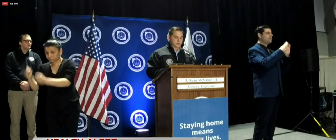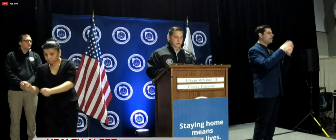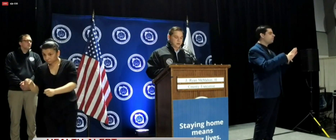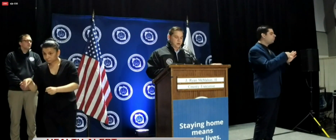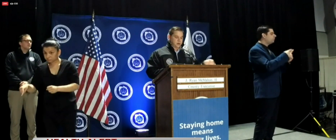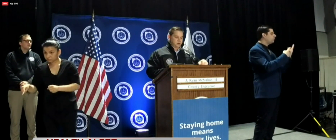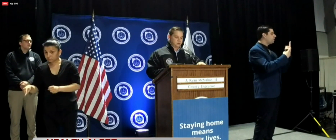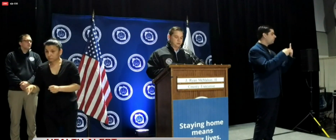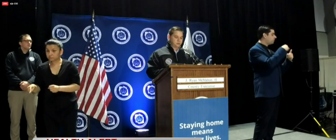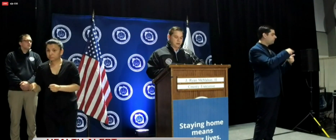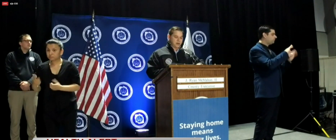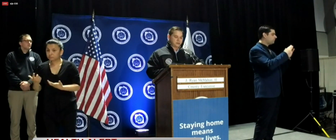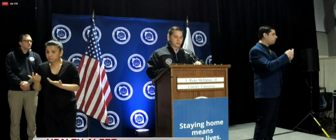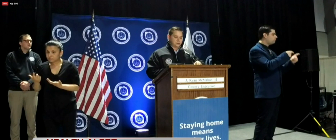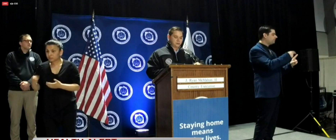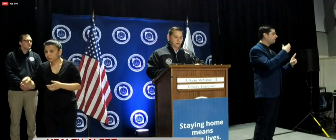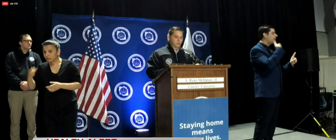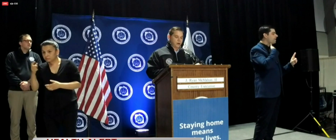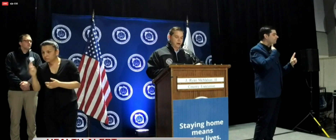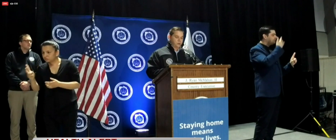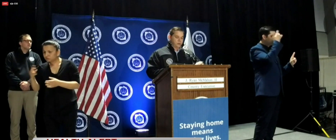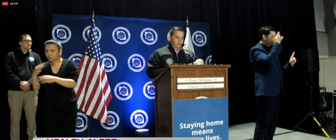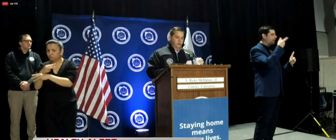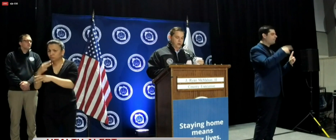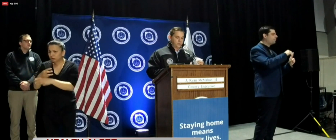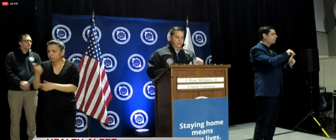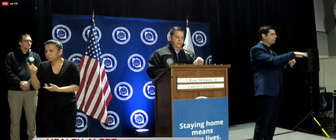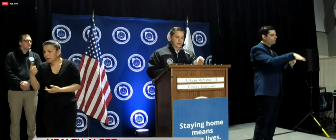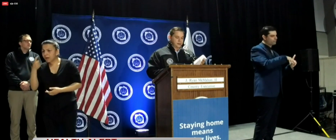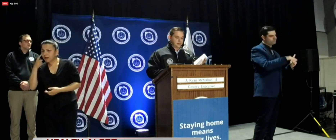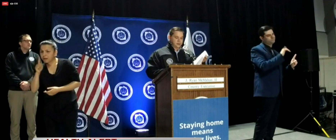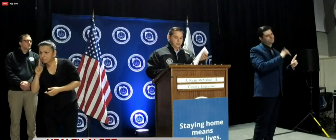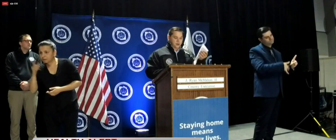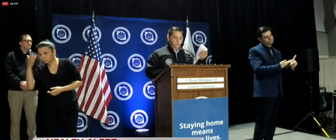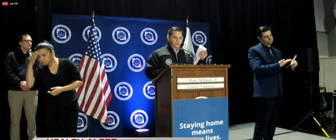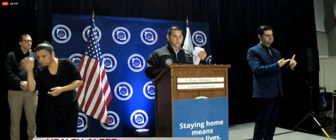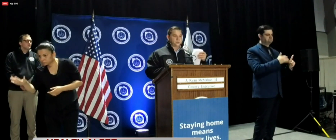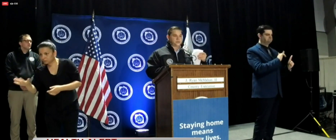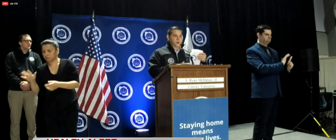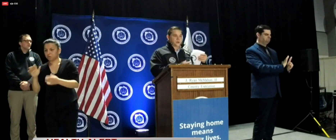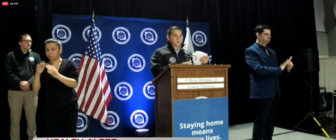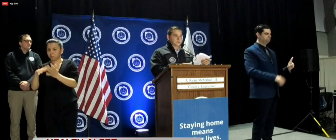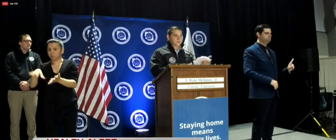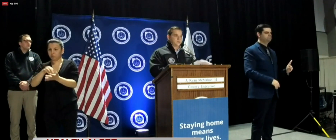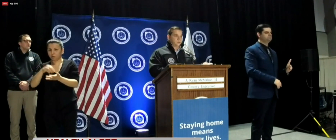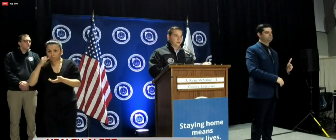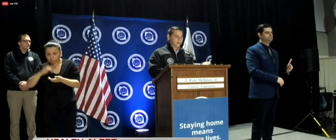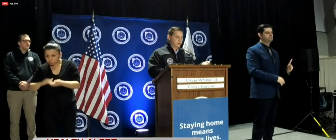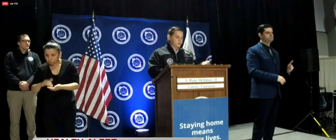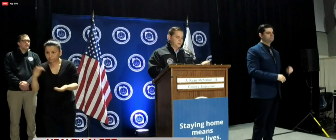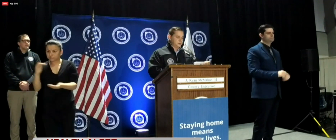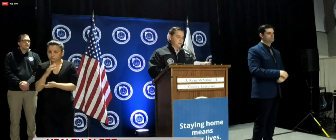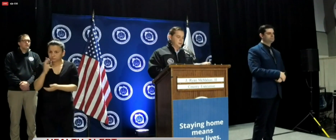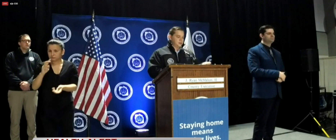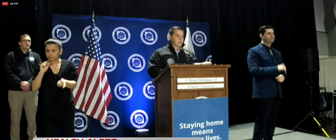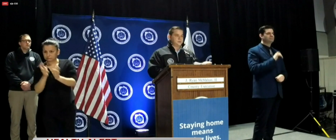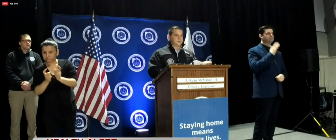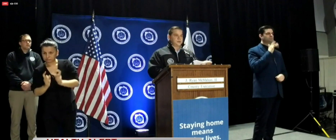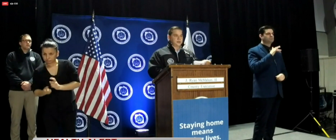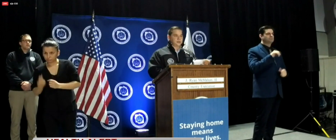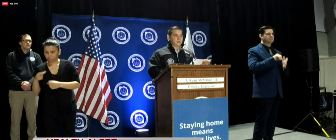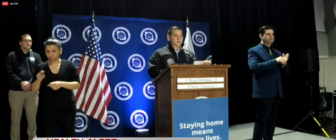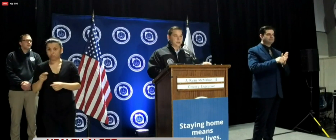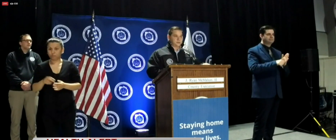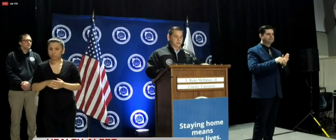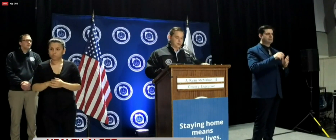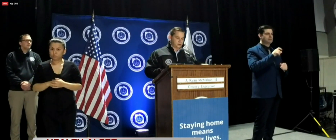case. Hence why we are always saying we need to be smart, try to avoid getting this thing, because if you